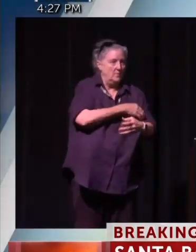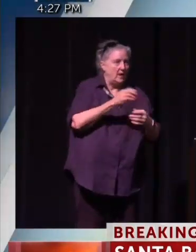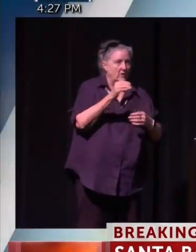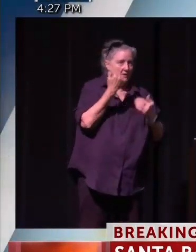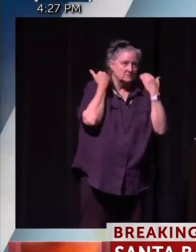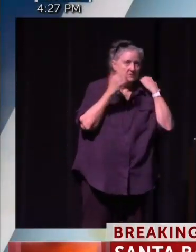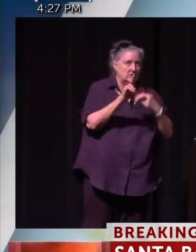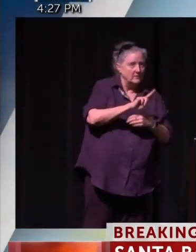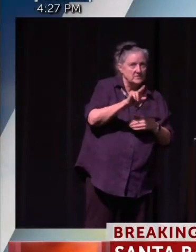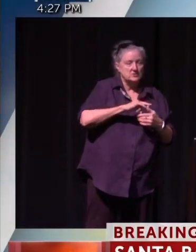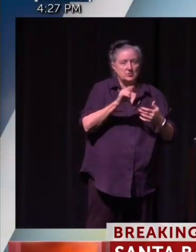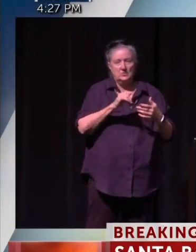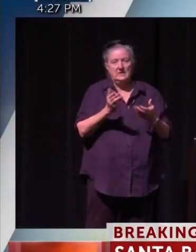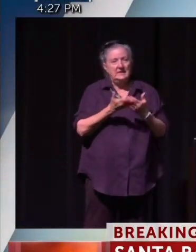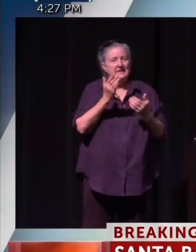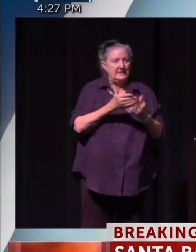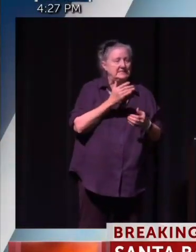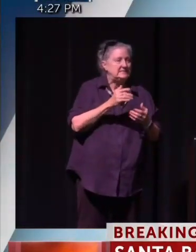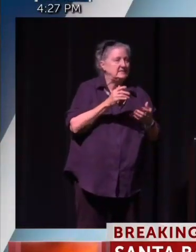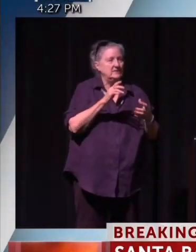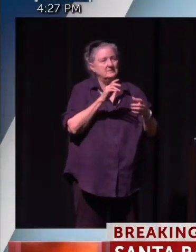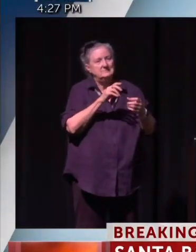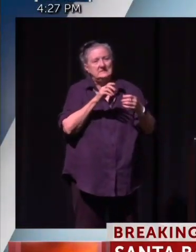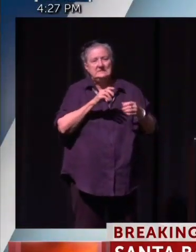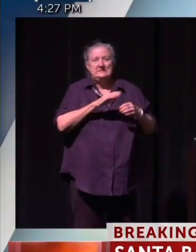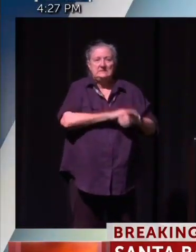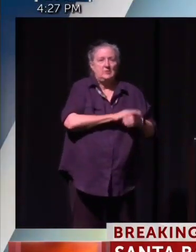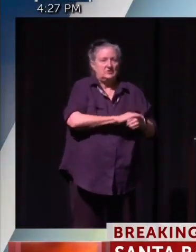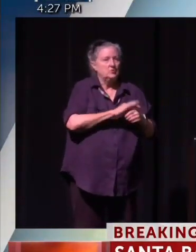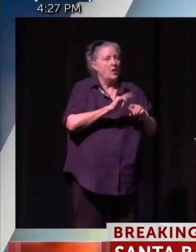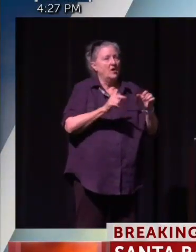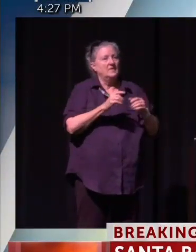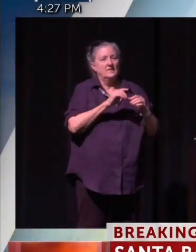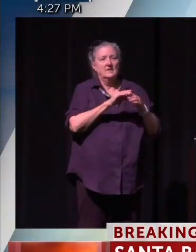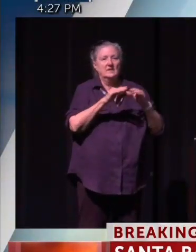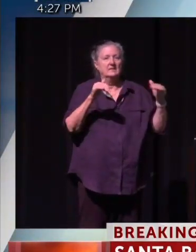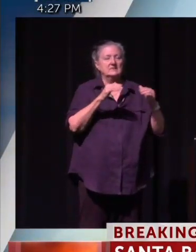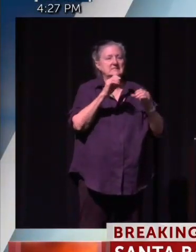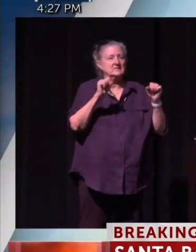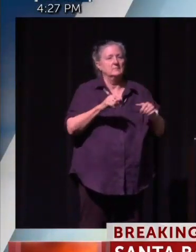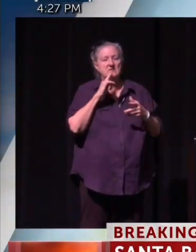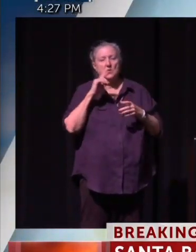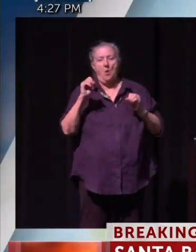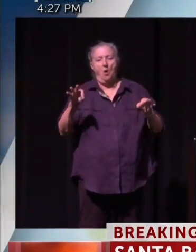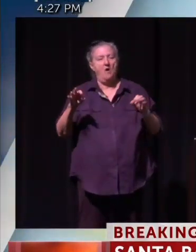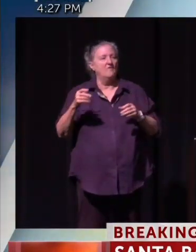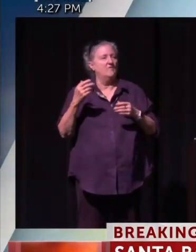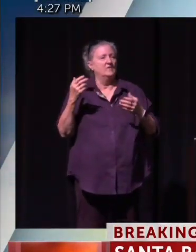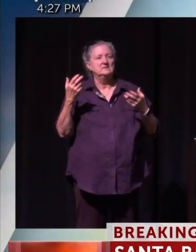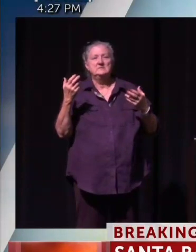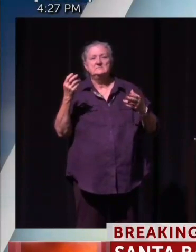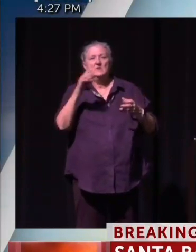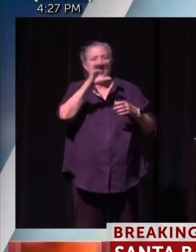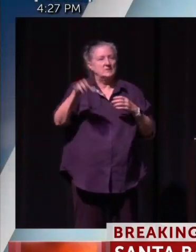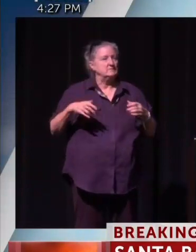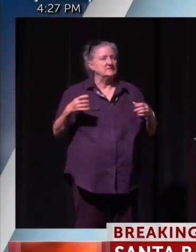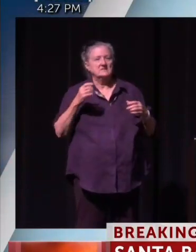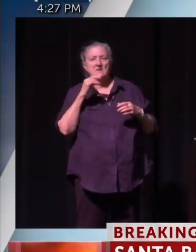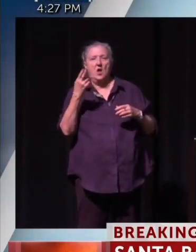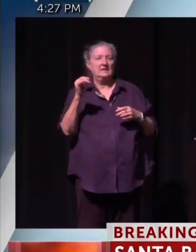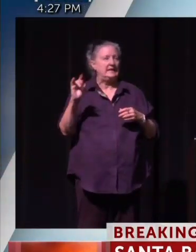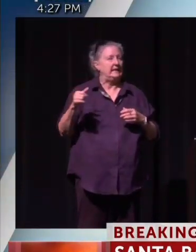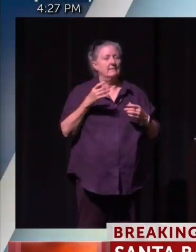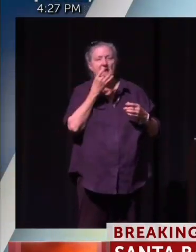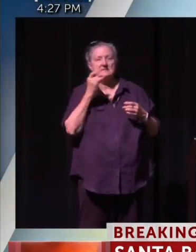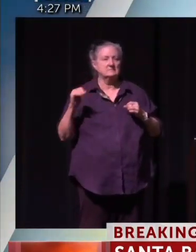ease potential strain on the local system. Please turn off any holiday lights and decorations, turn off any